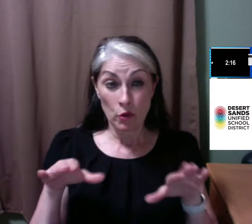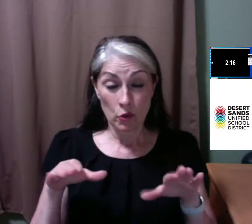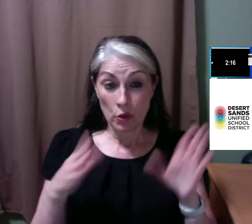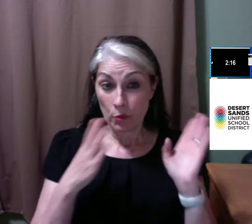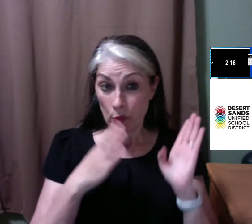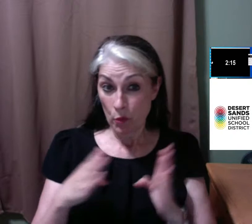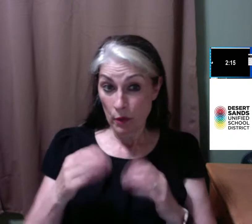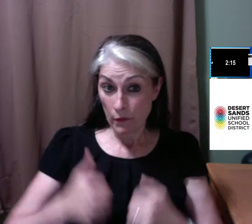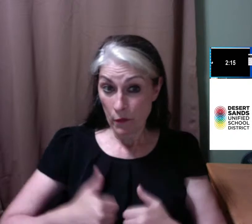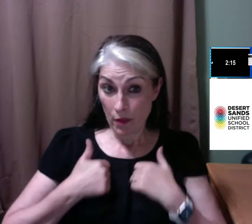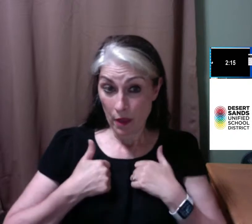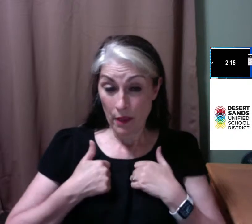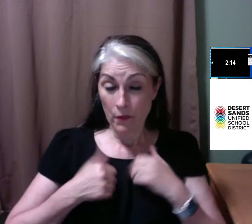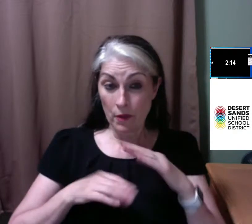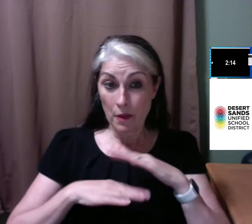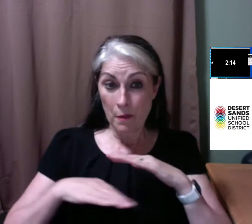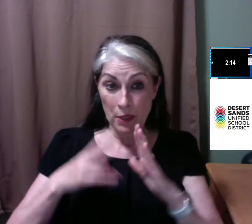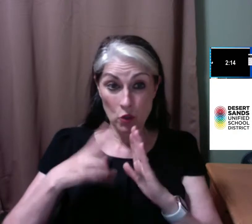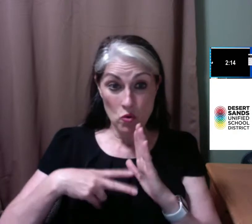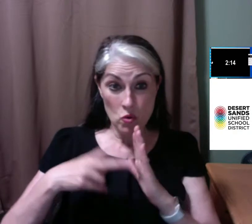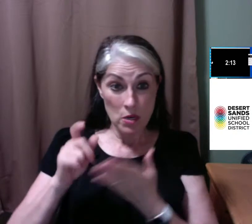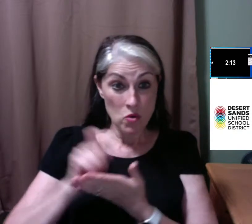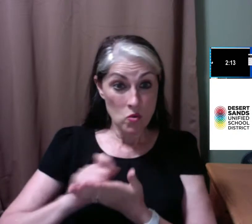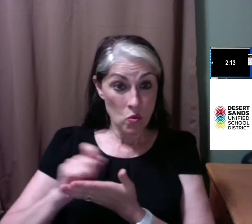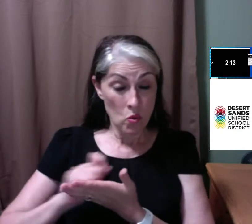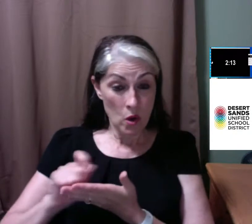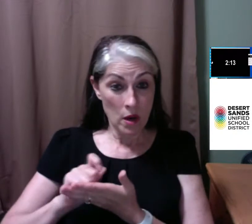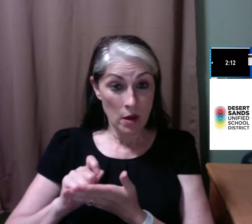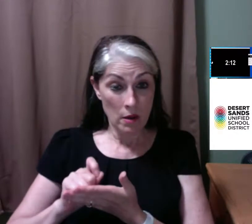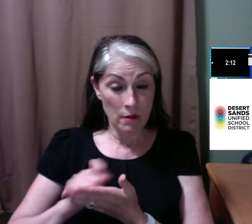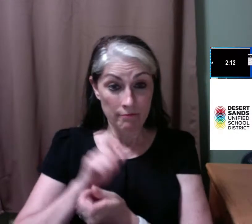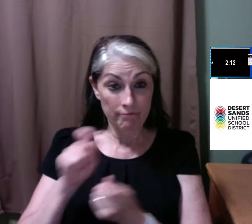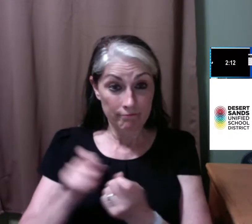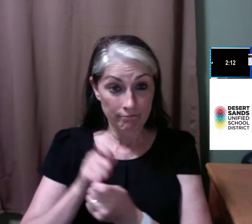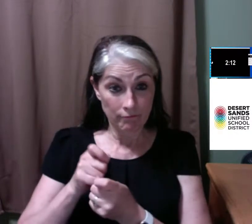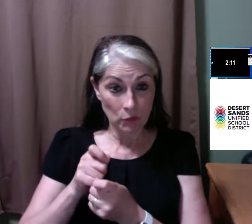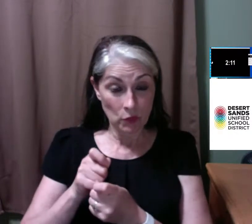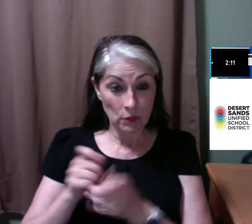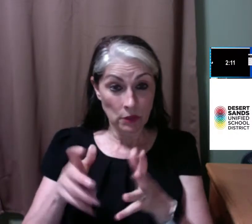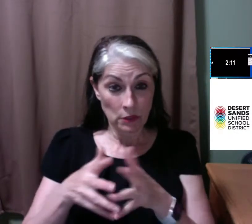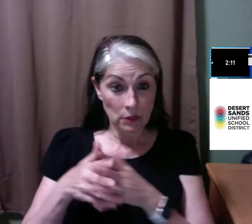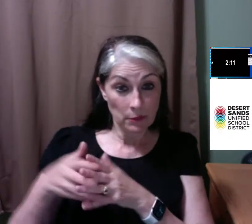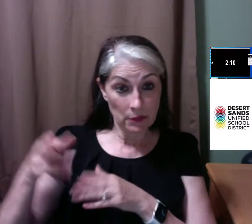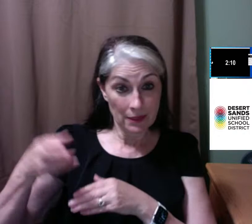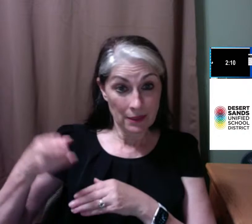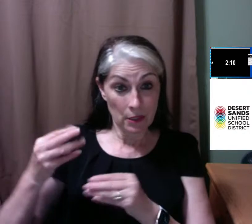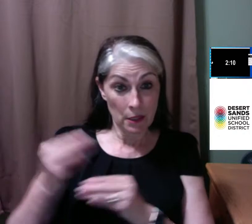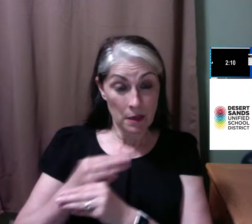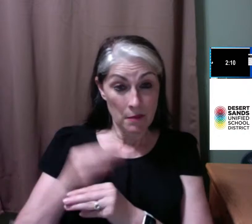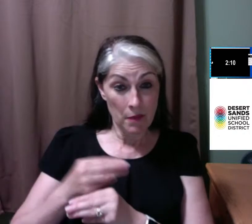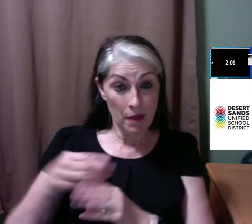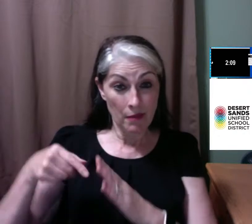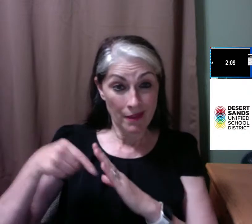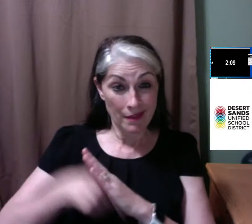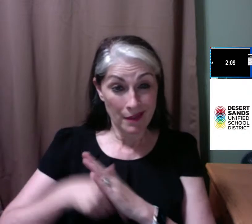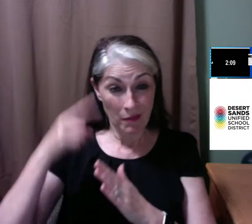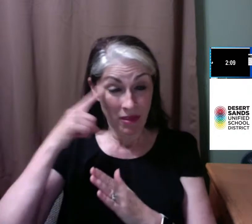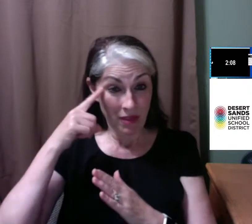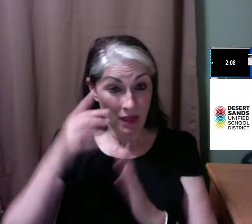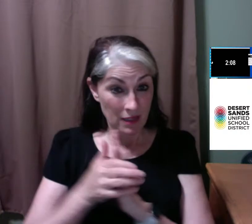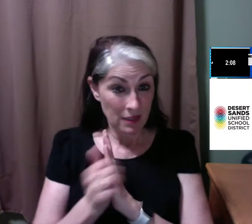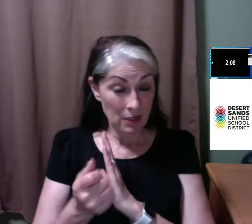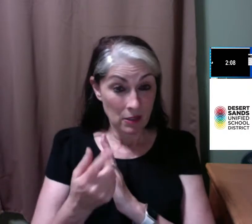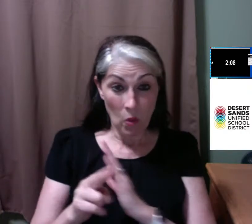prepared for life with basic reading, writing, accurate American history, math, and critical thinking skills, or